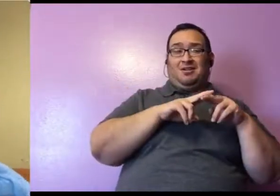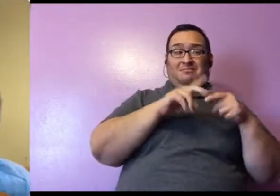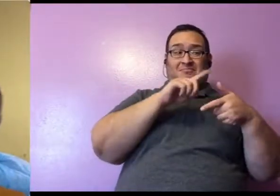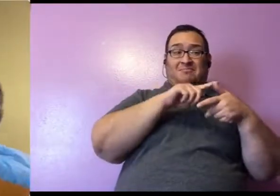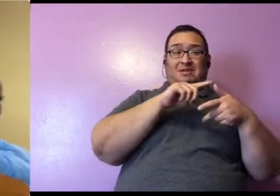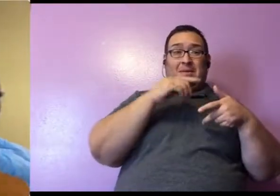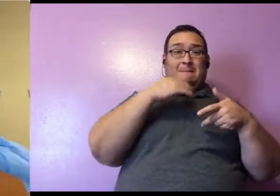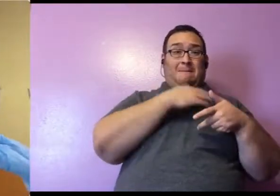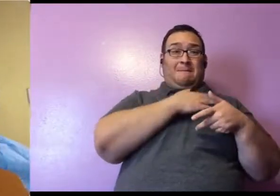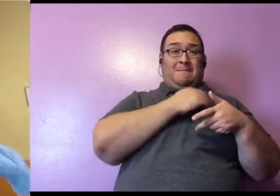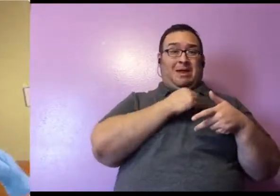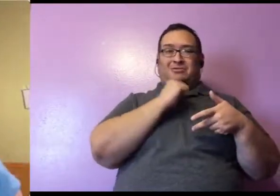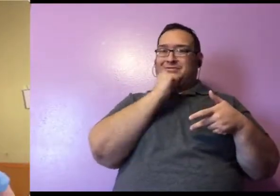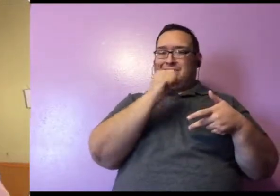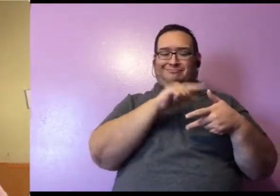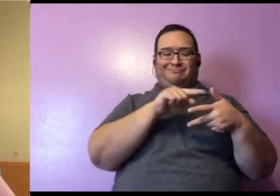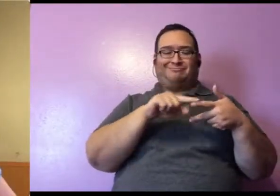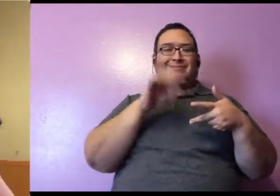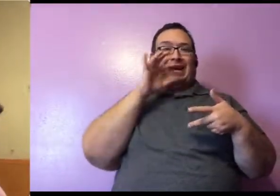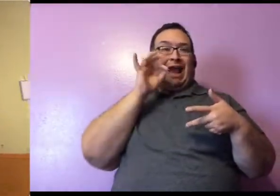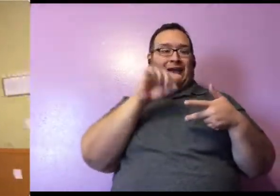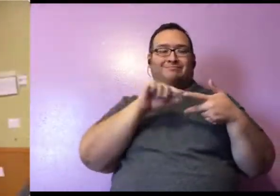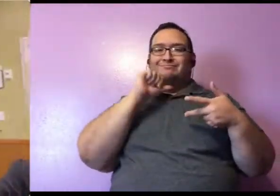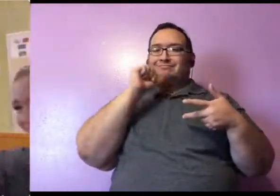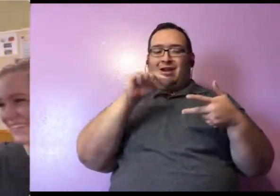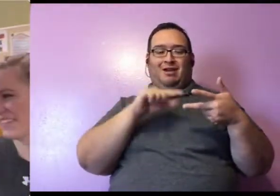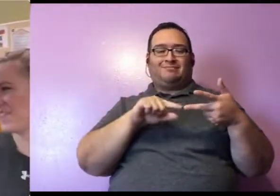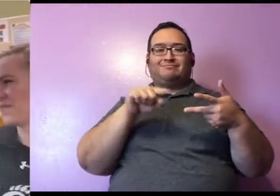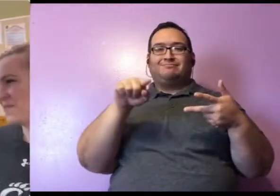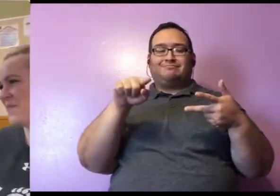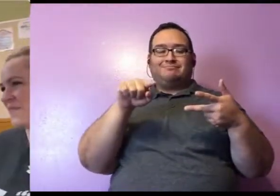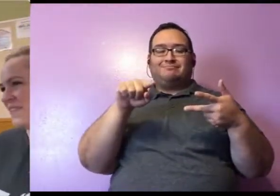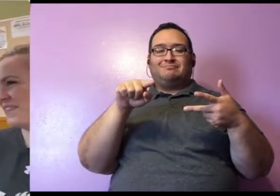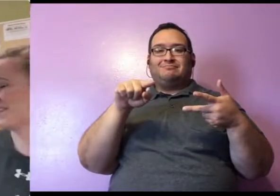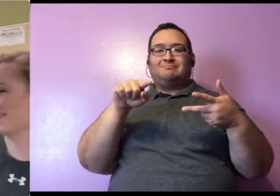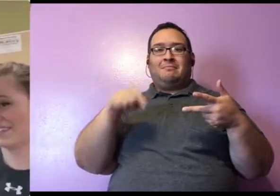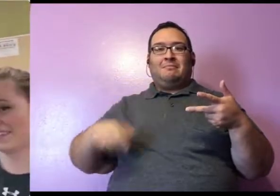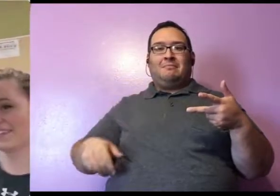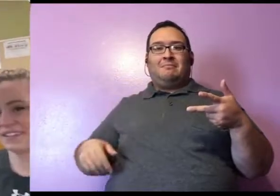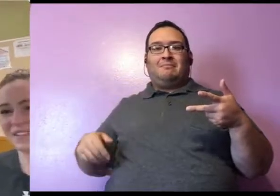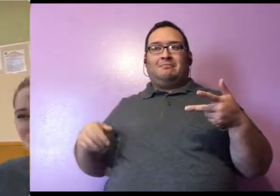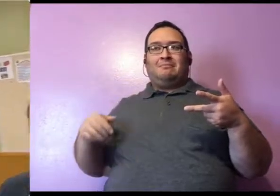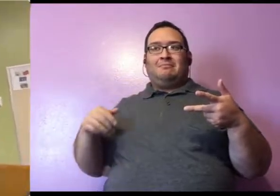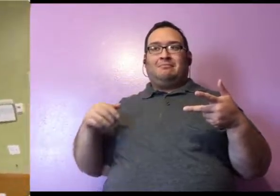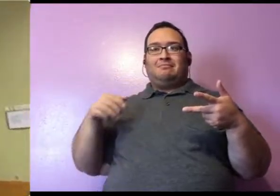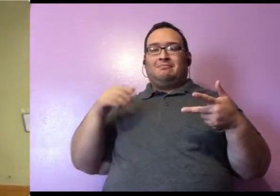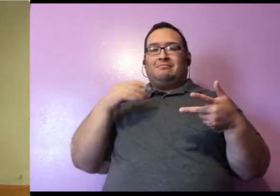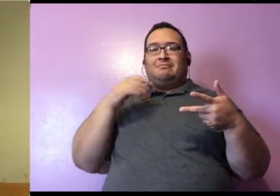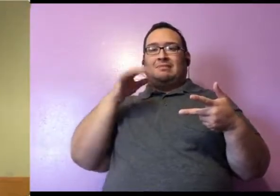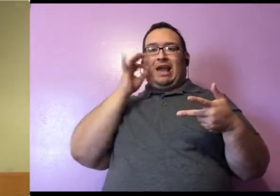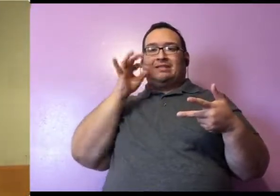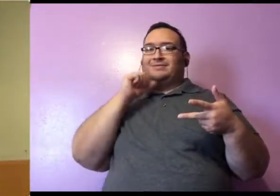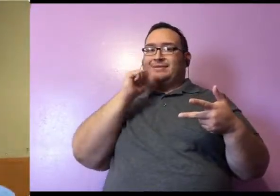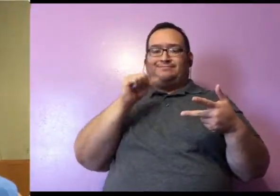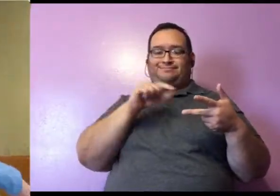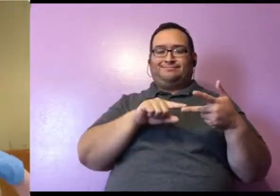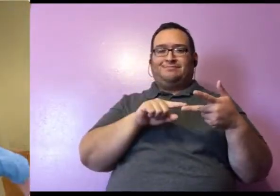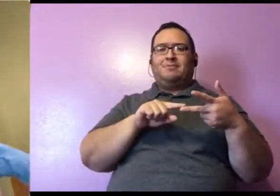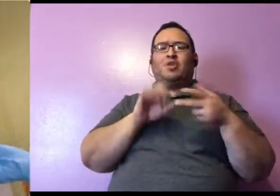or monkeys. They're actually belonging to a family called civets or they're related to things called civets. And they're only